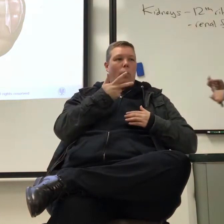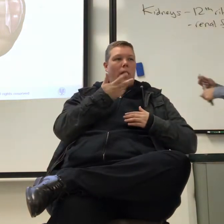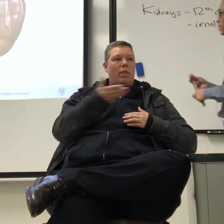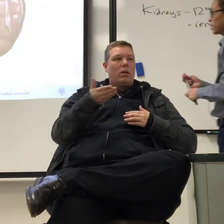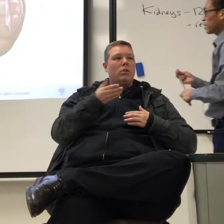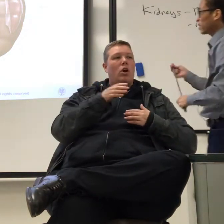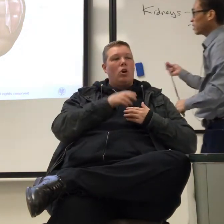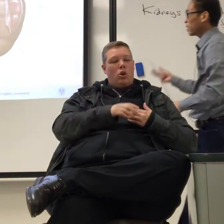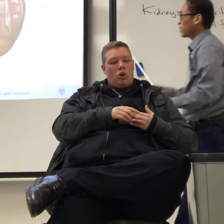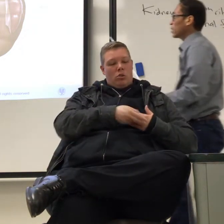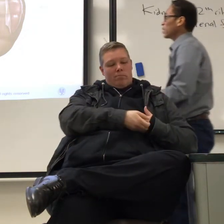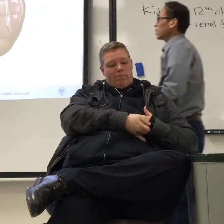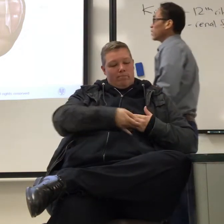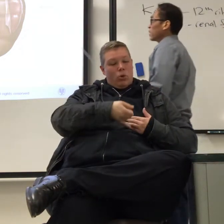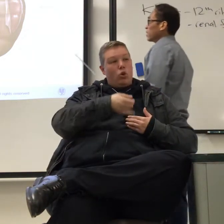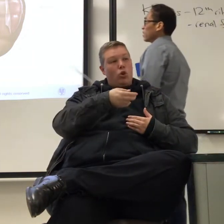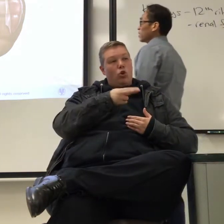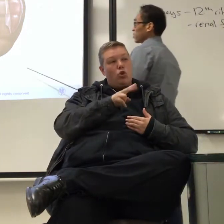and vein.